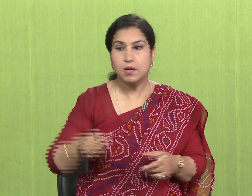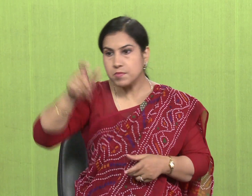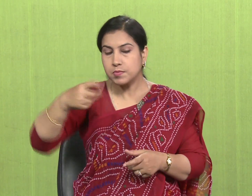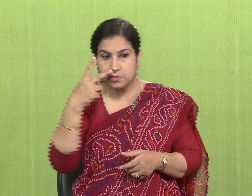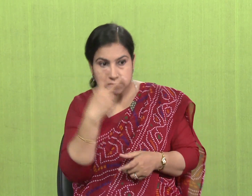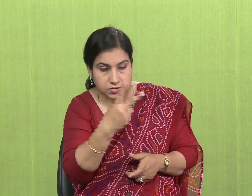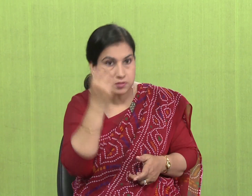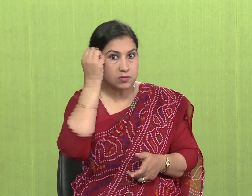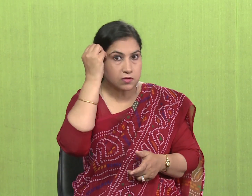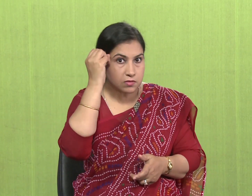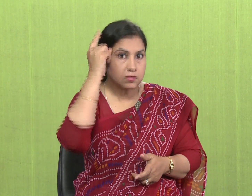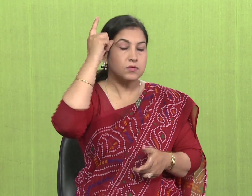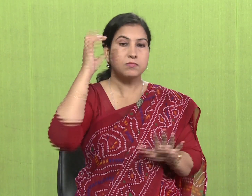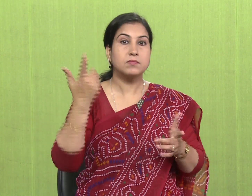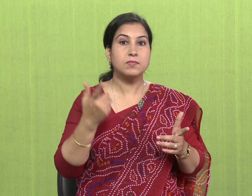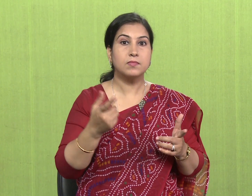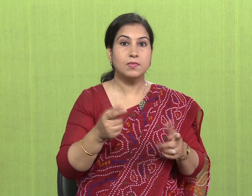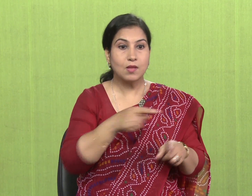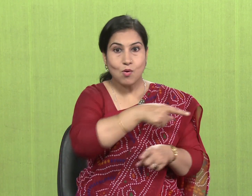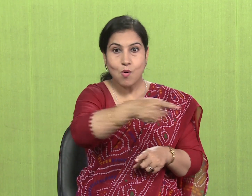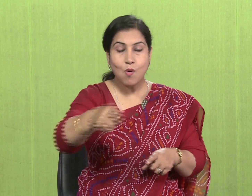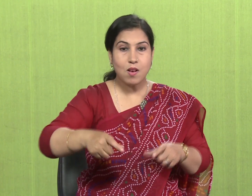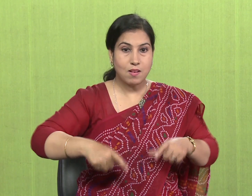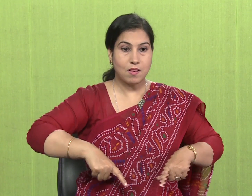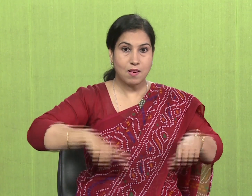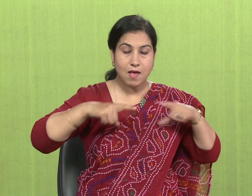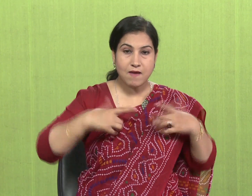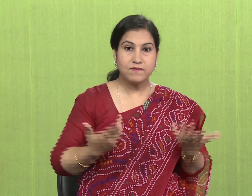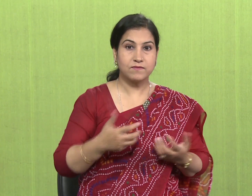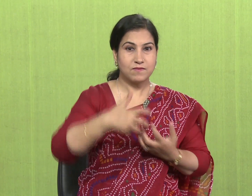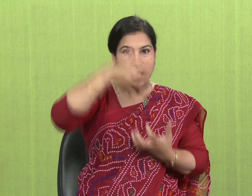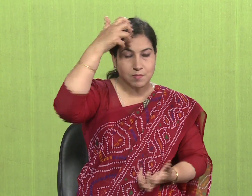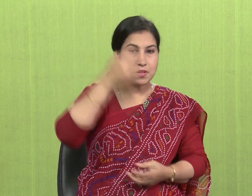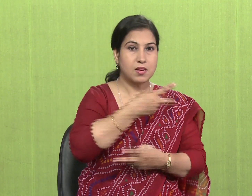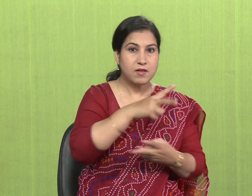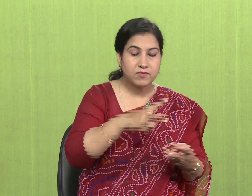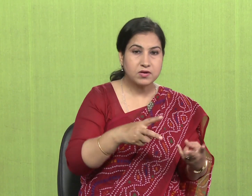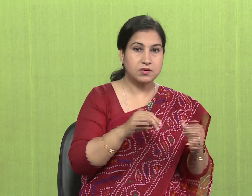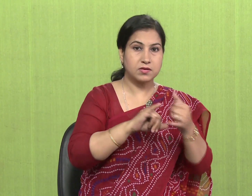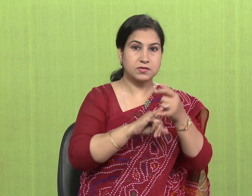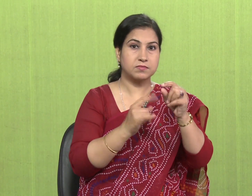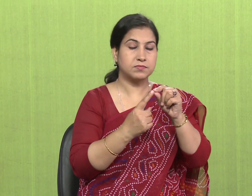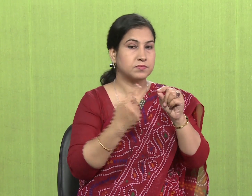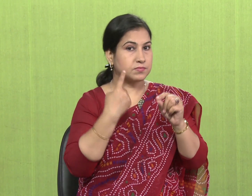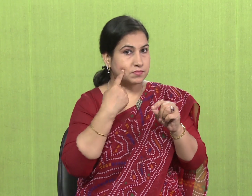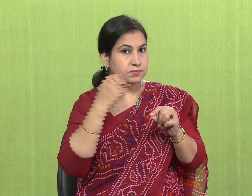conservation of threatened and endangered wildlife species in their own